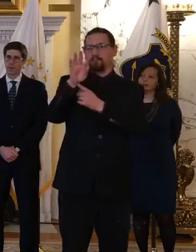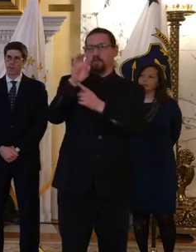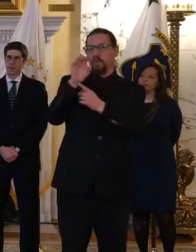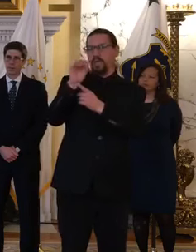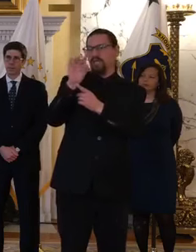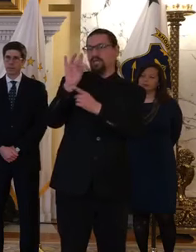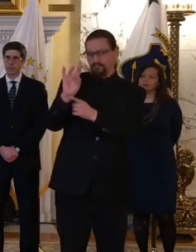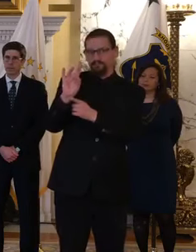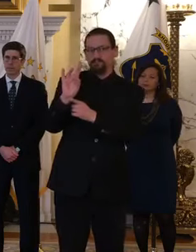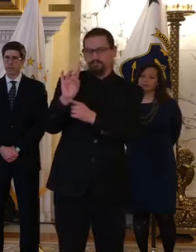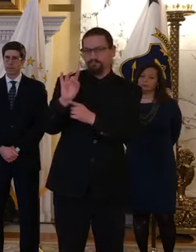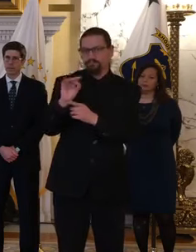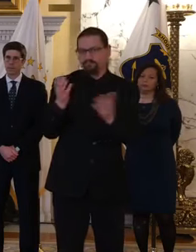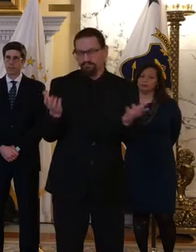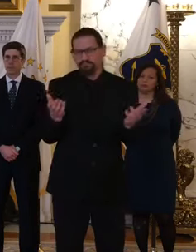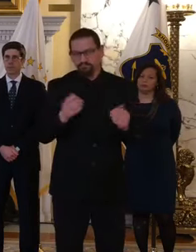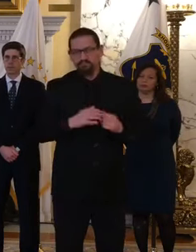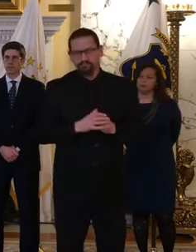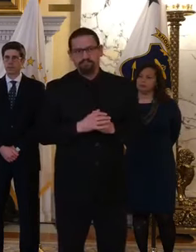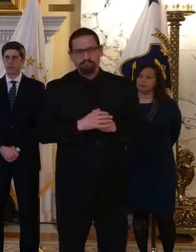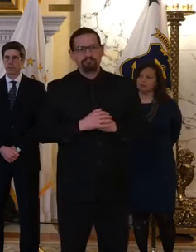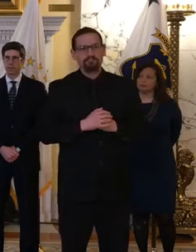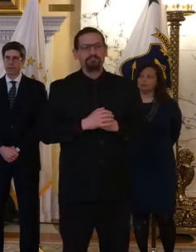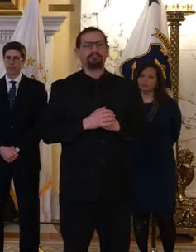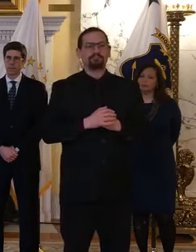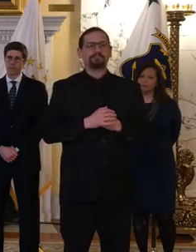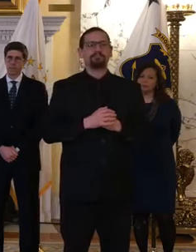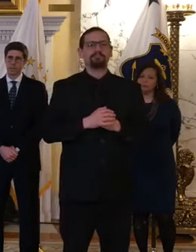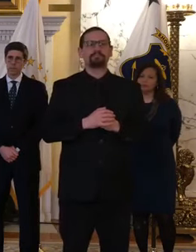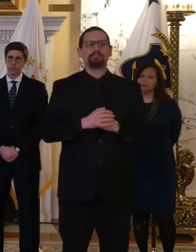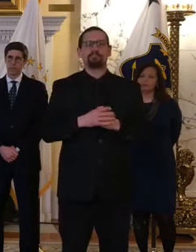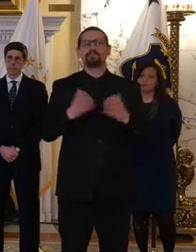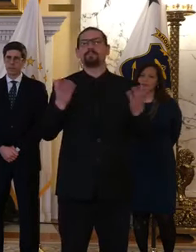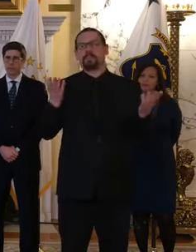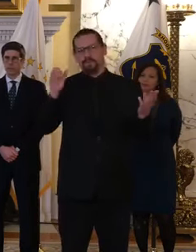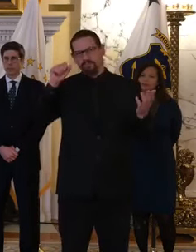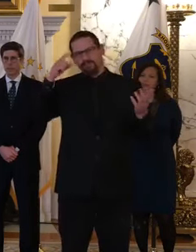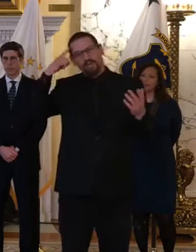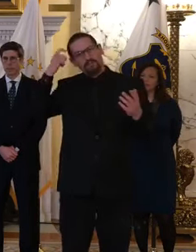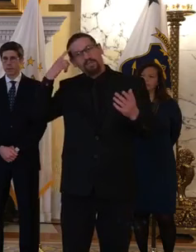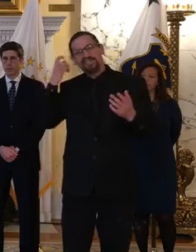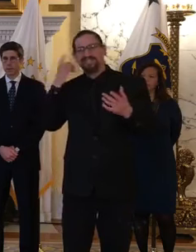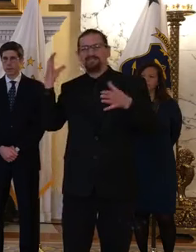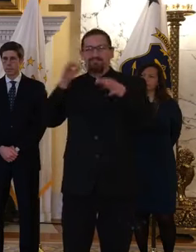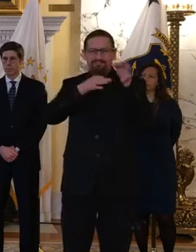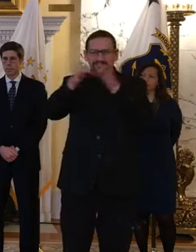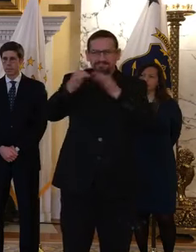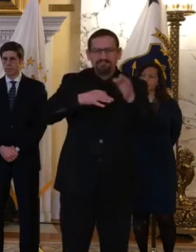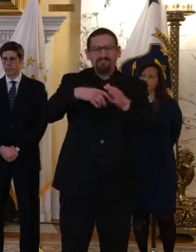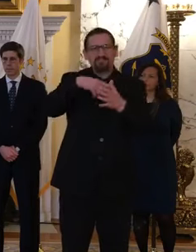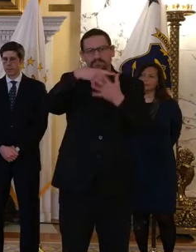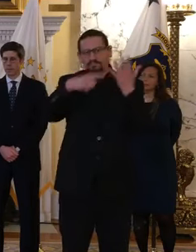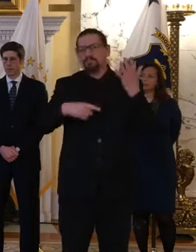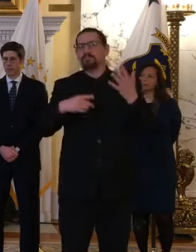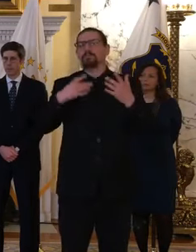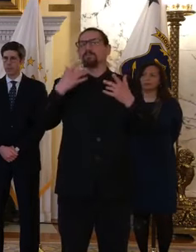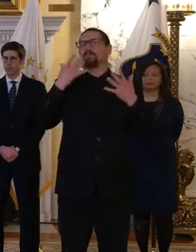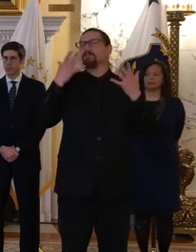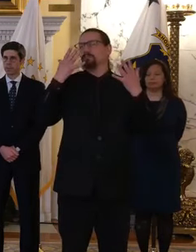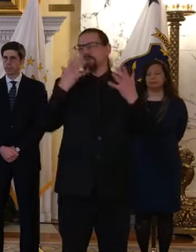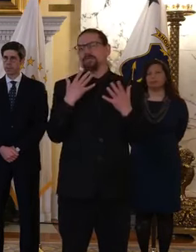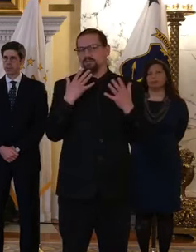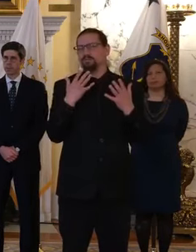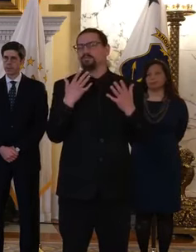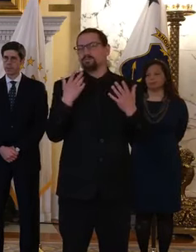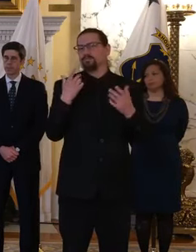408. As the governor has also said, we have, very sadly, one additional